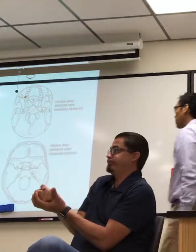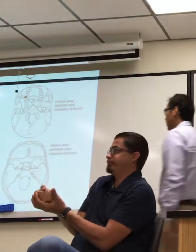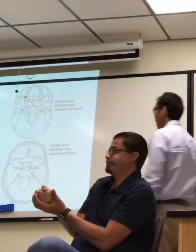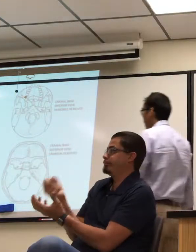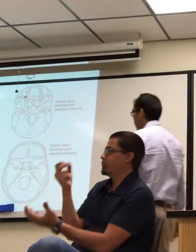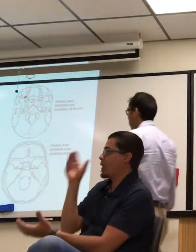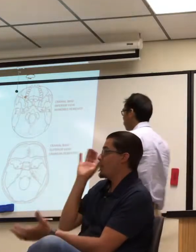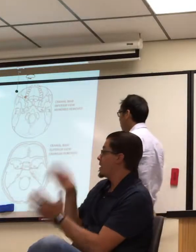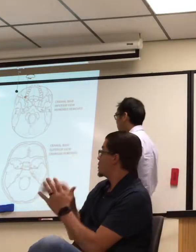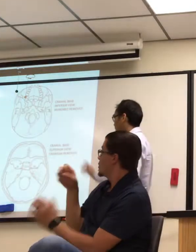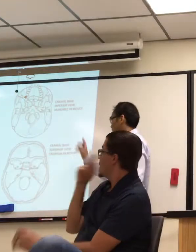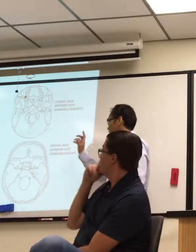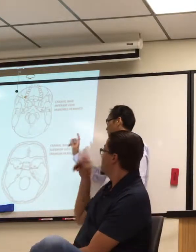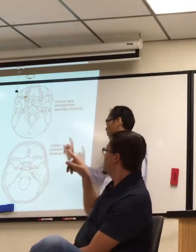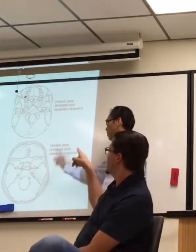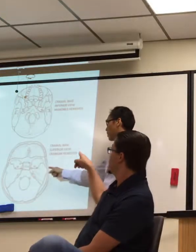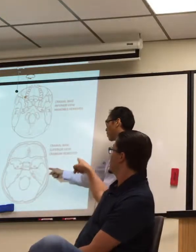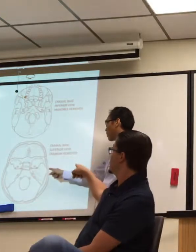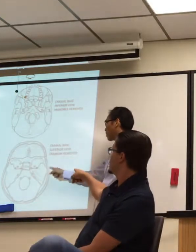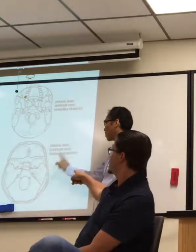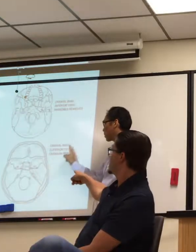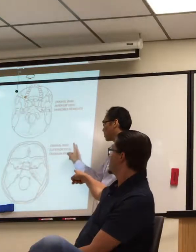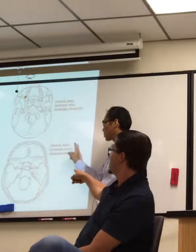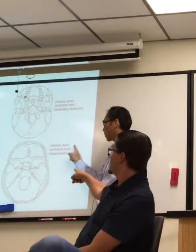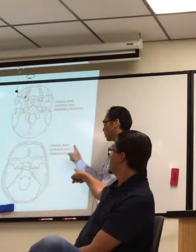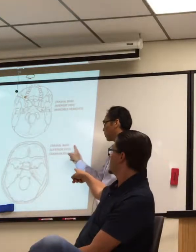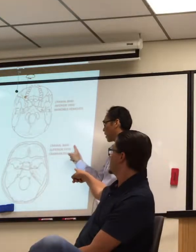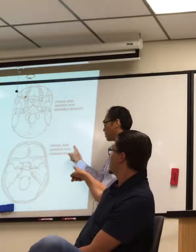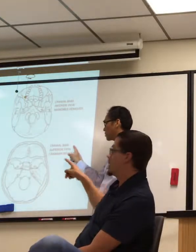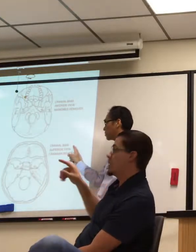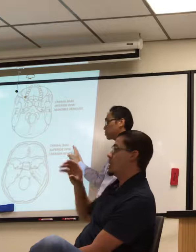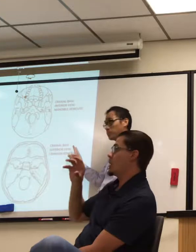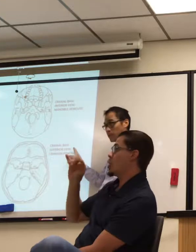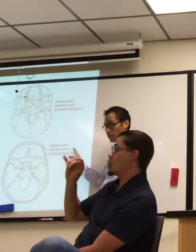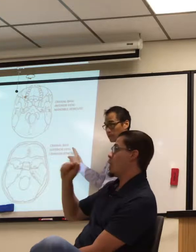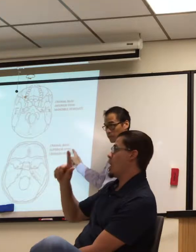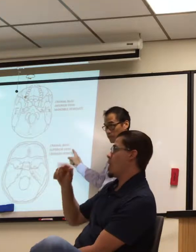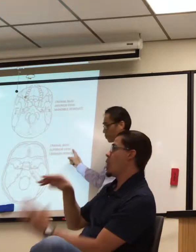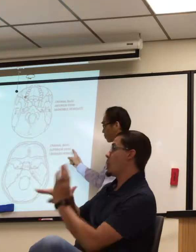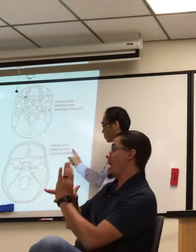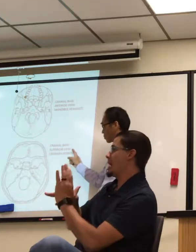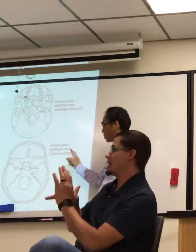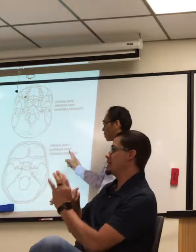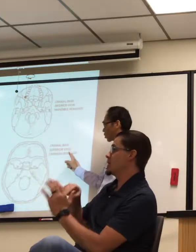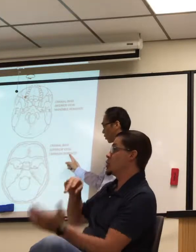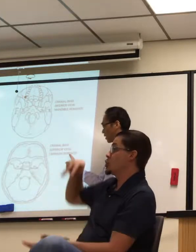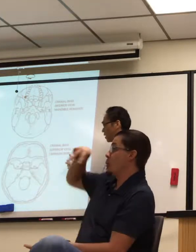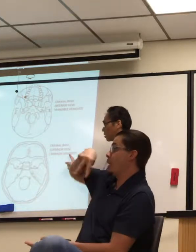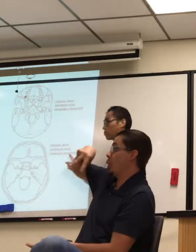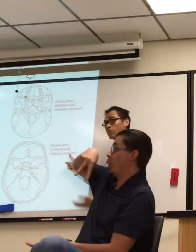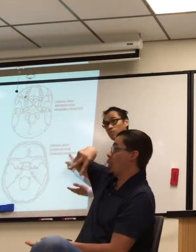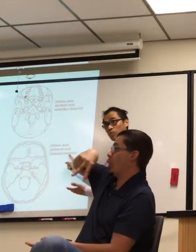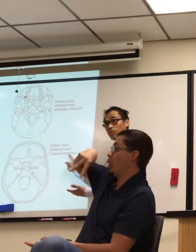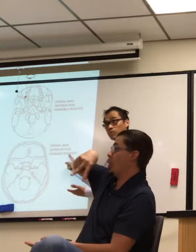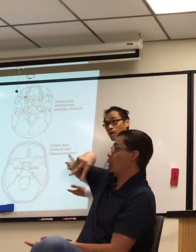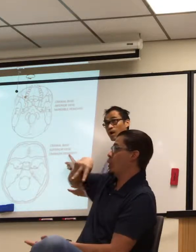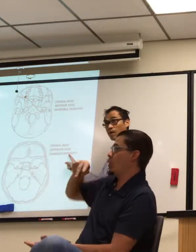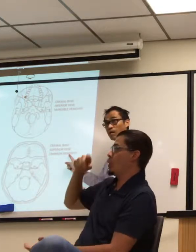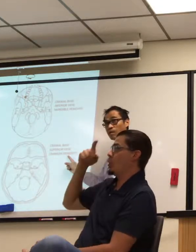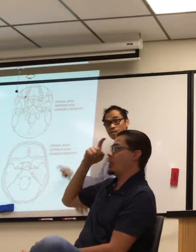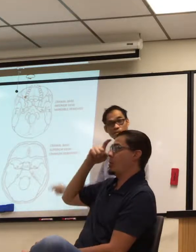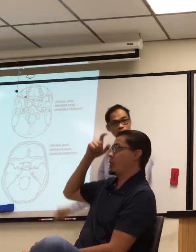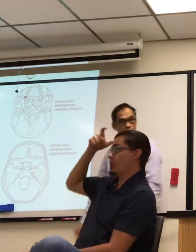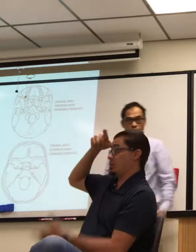couple of views of that. This view here is cranial base, superior view, cranium removed,